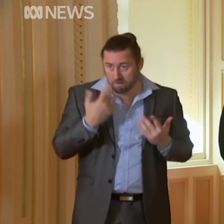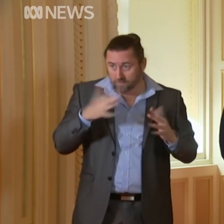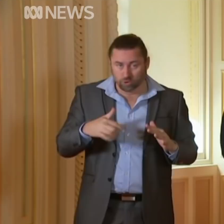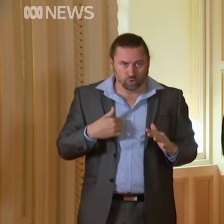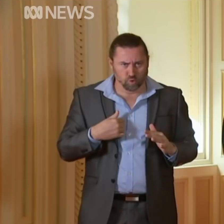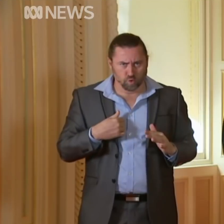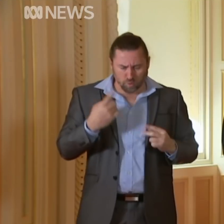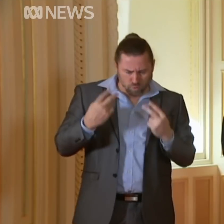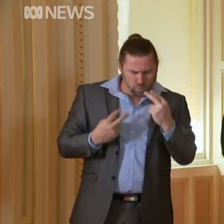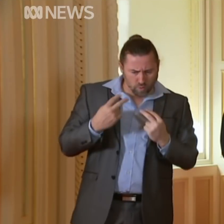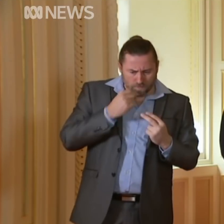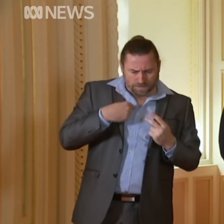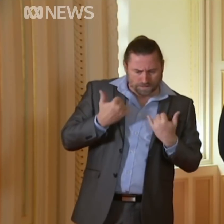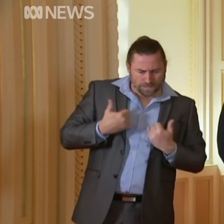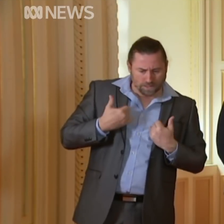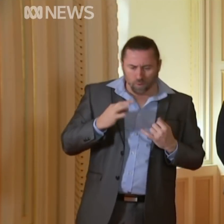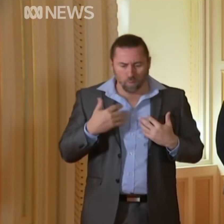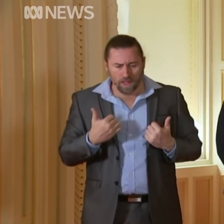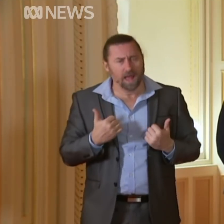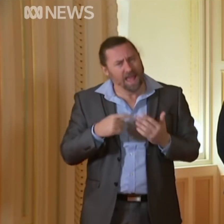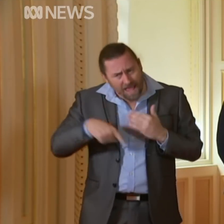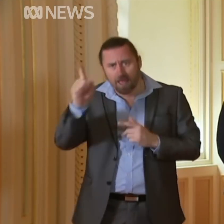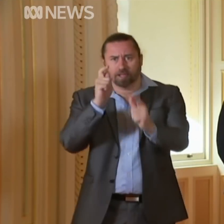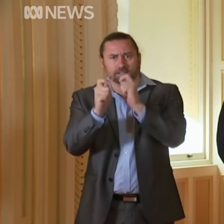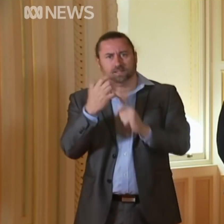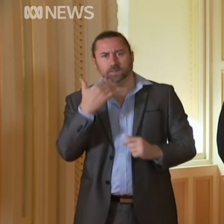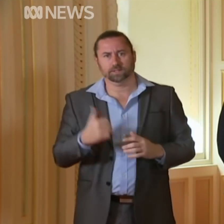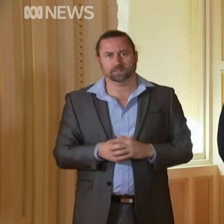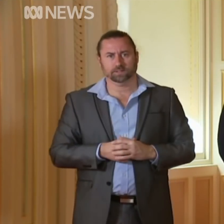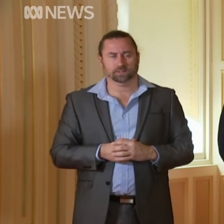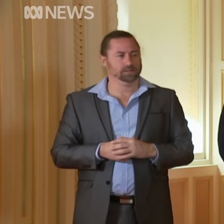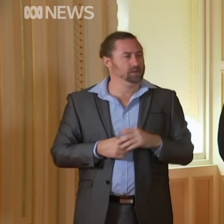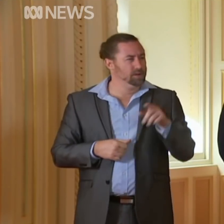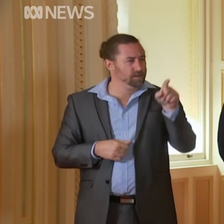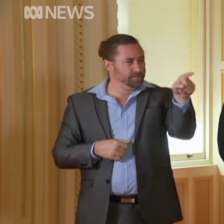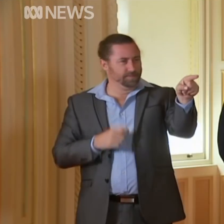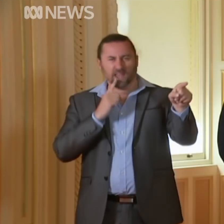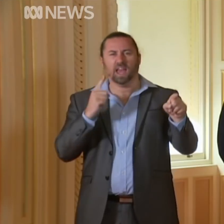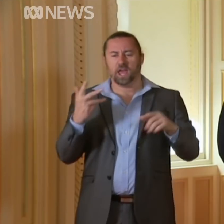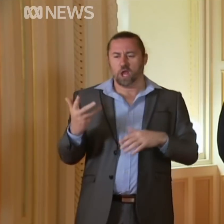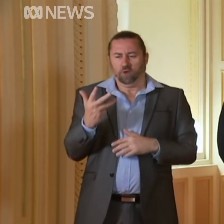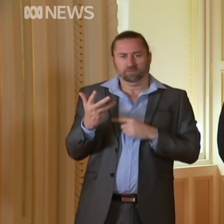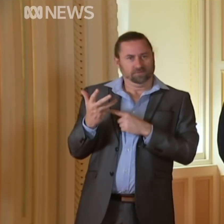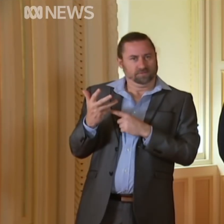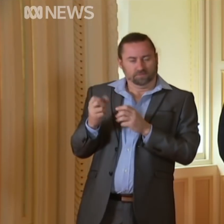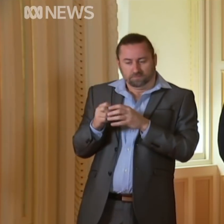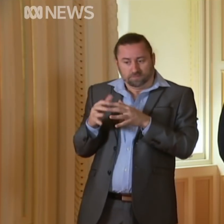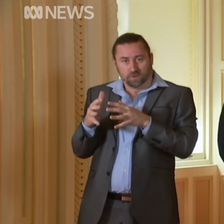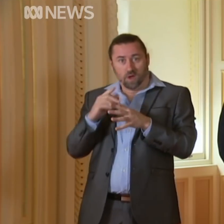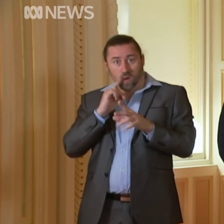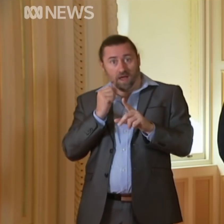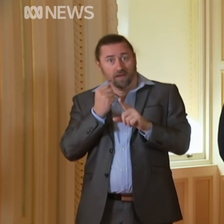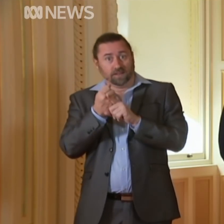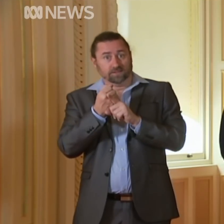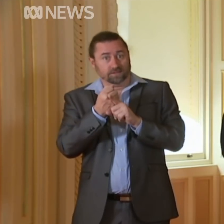symptoms, today would be a good day to go and get tested. How do you think this little wasp goes? And that's where we'll leave the